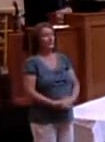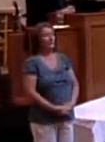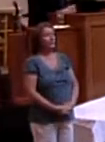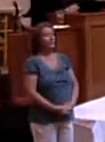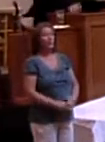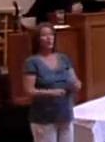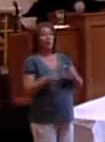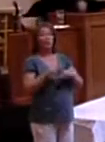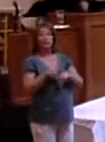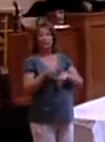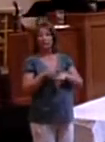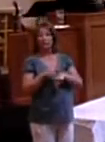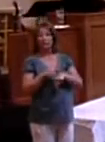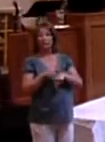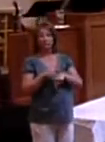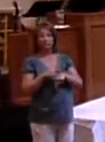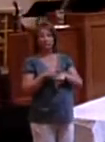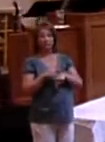Whenever it's time for